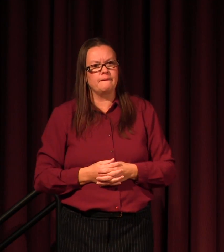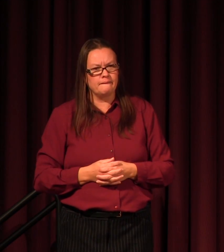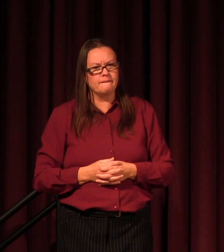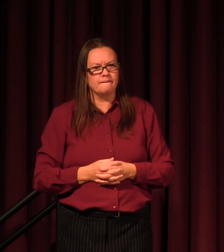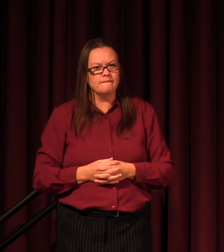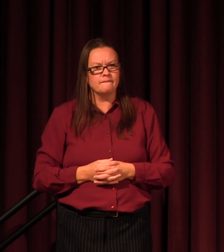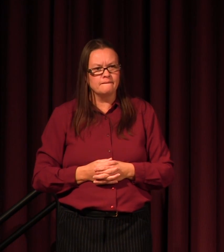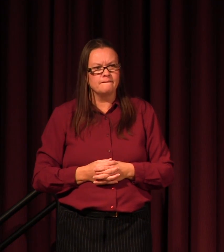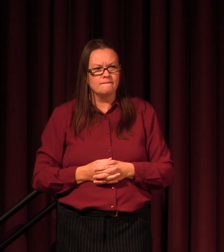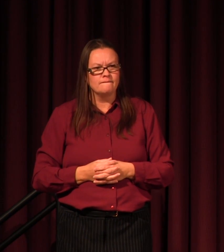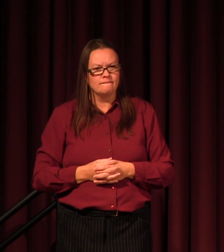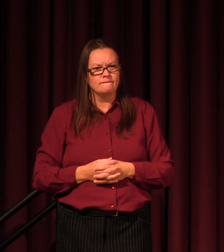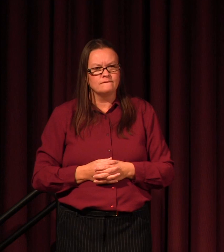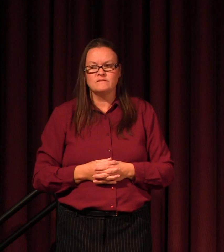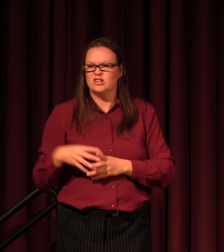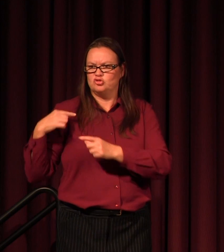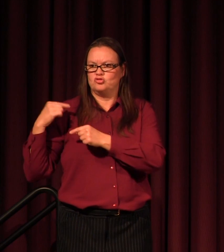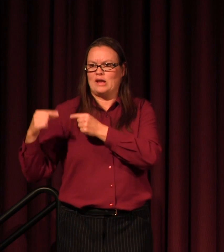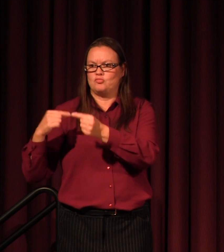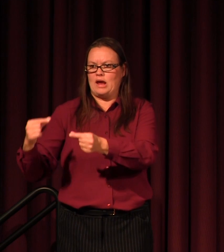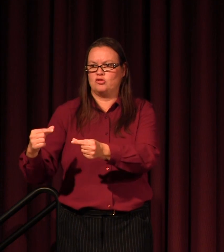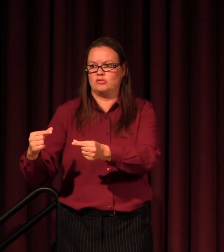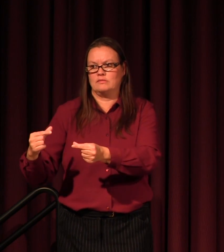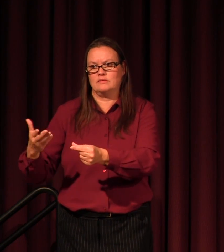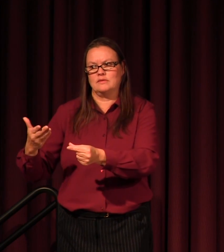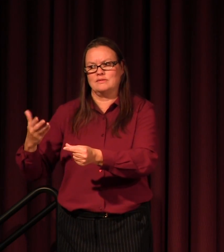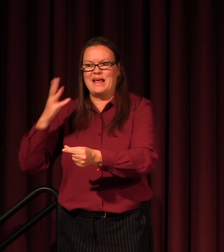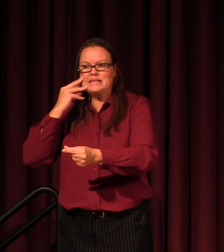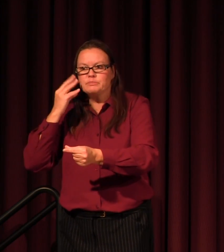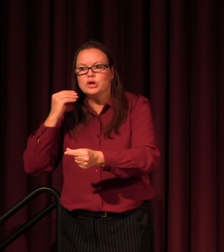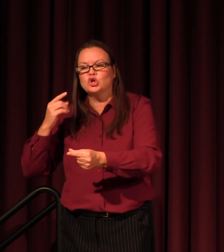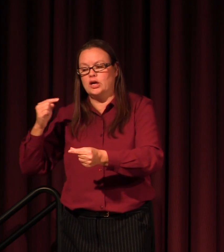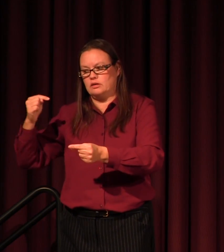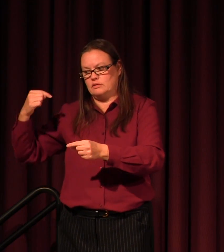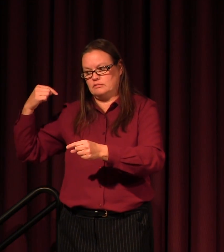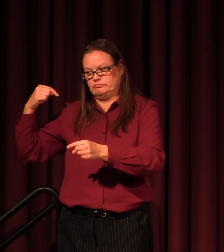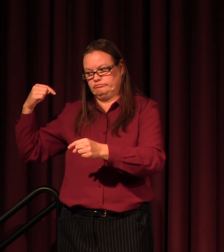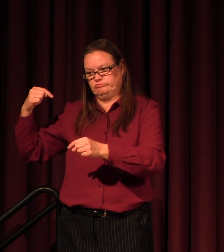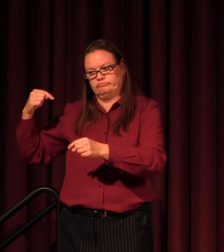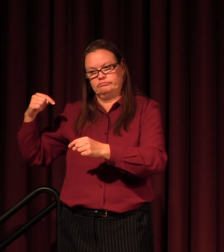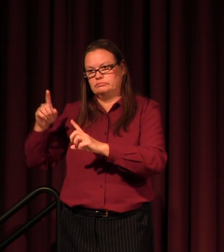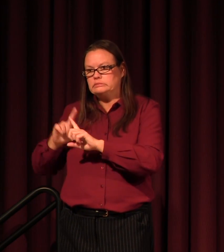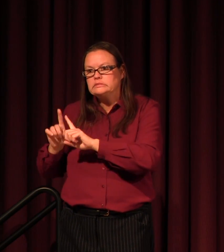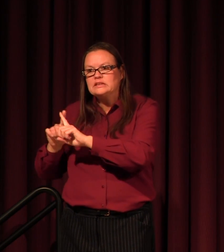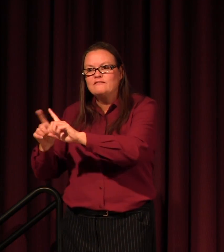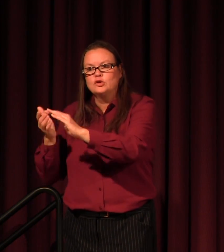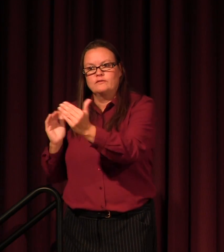the generations of being punched in the mouth.